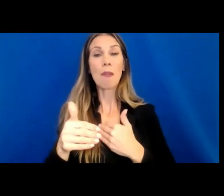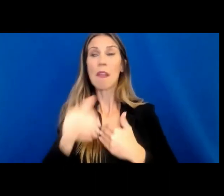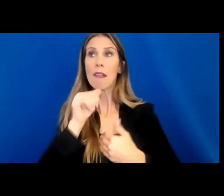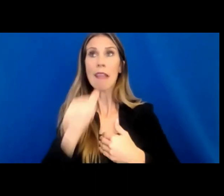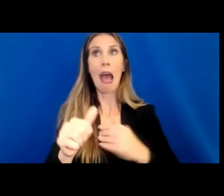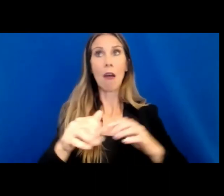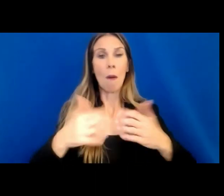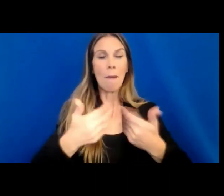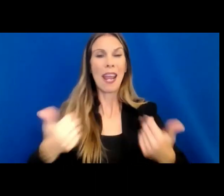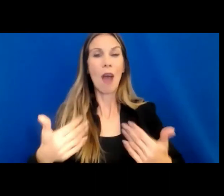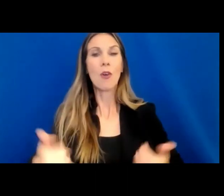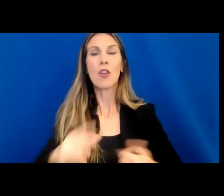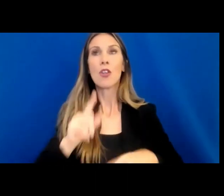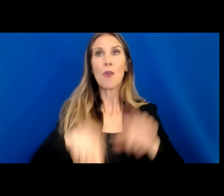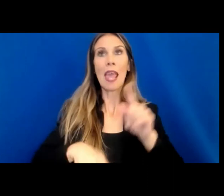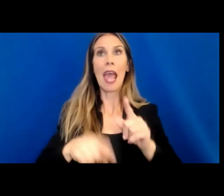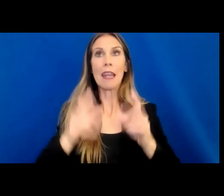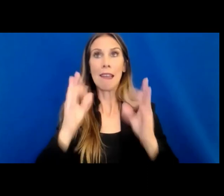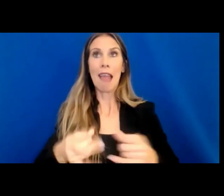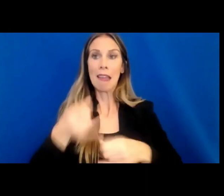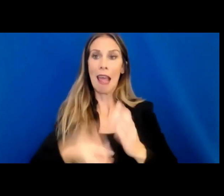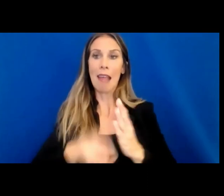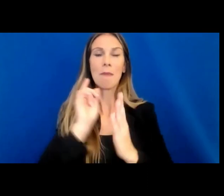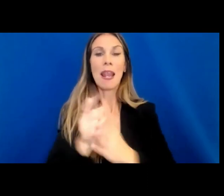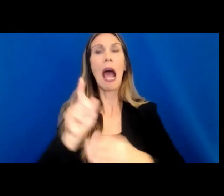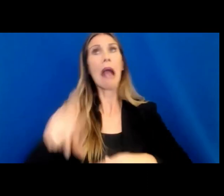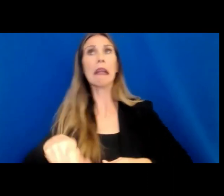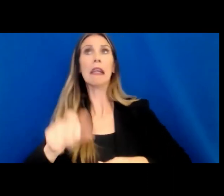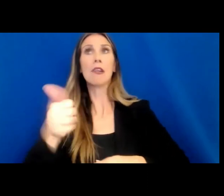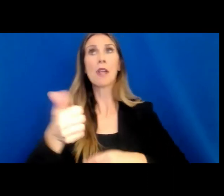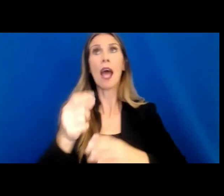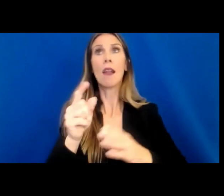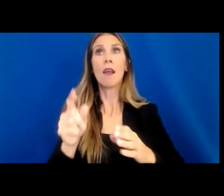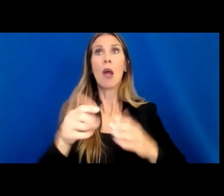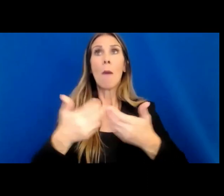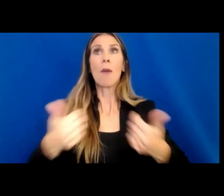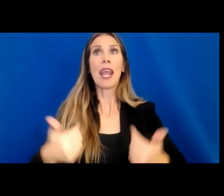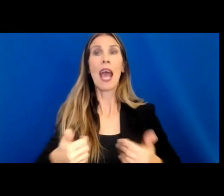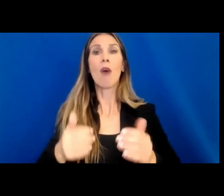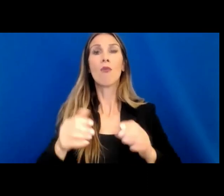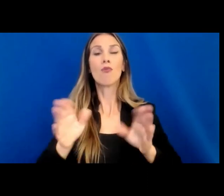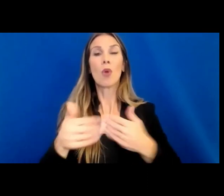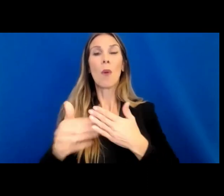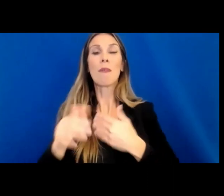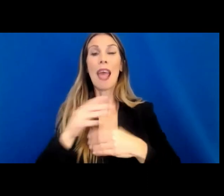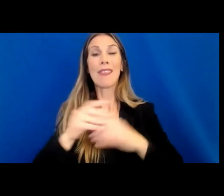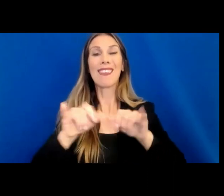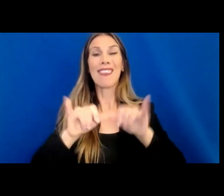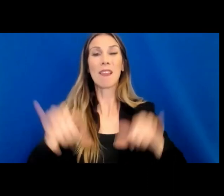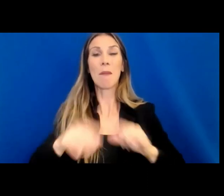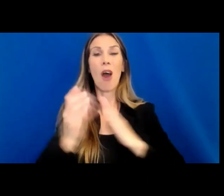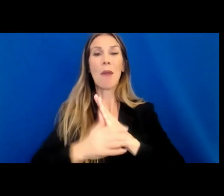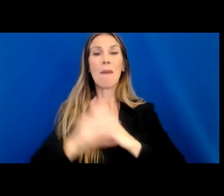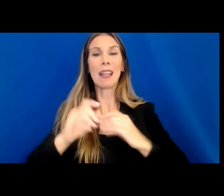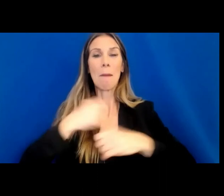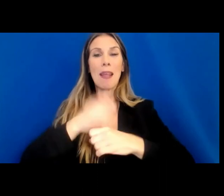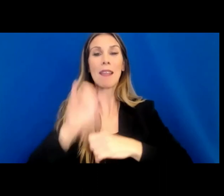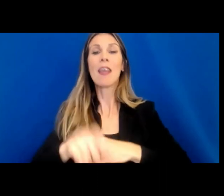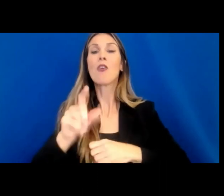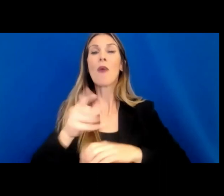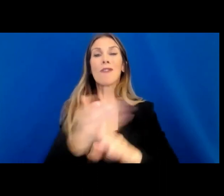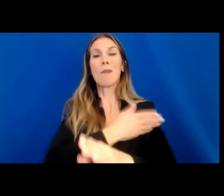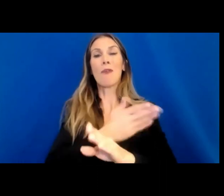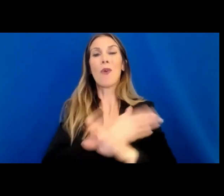say, oh, I need 10 breakout rooms, and the system will automatically generate that. They do need to be pre-arranged. So Felice and Robert, I'm not sure if you want to talk about